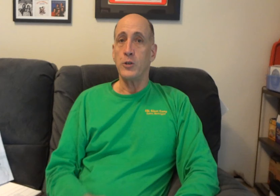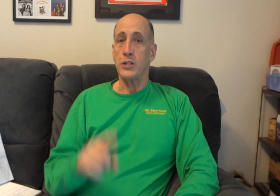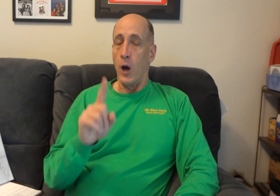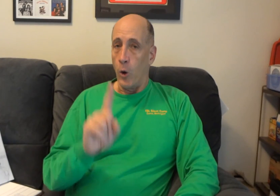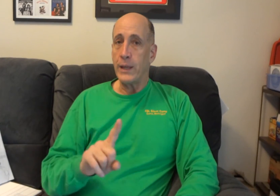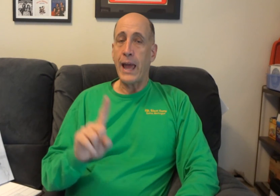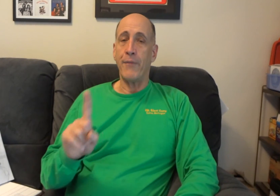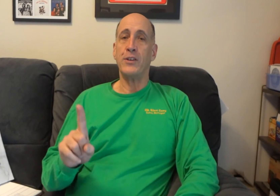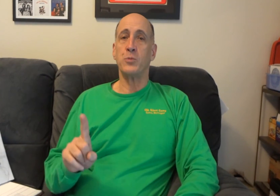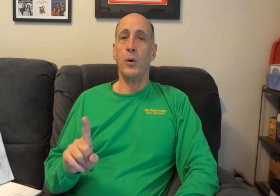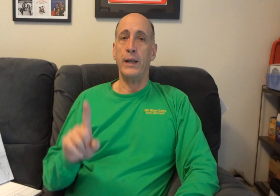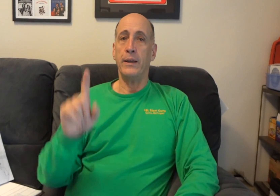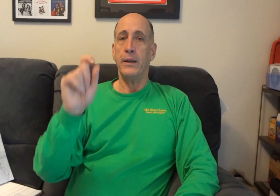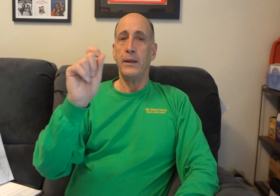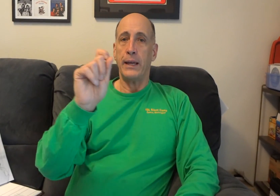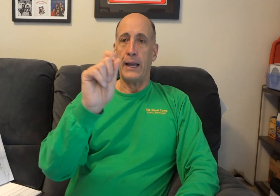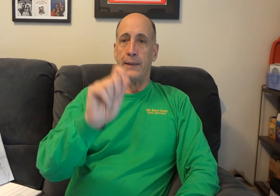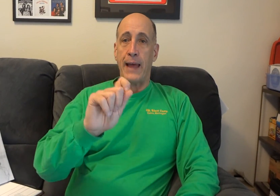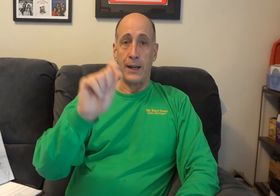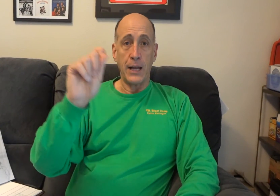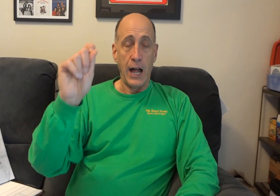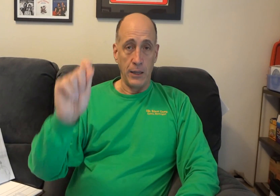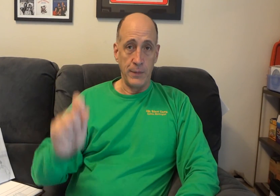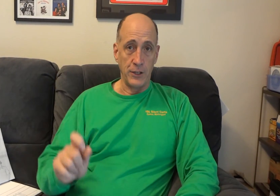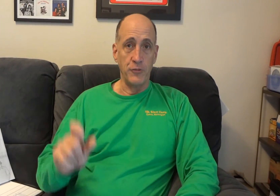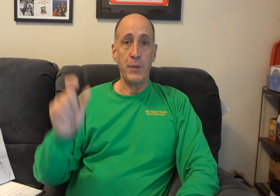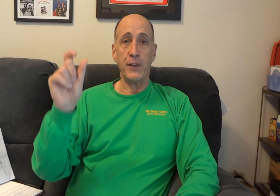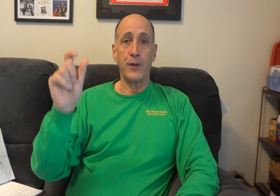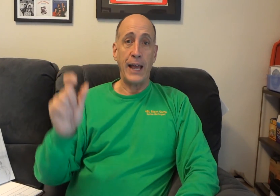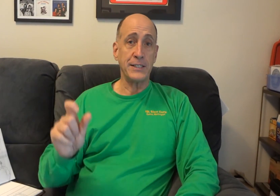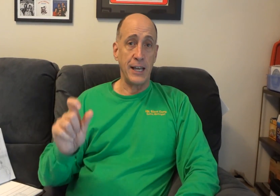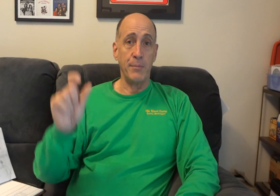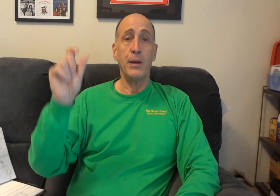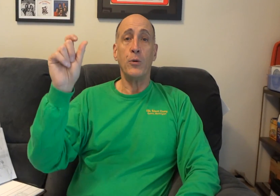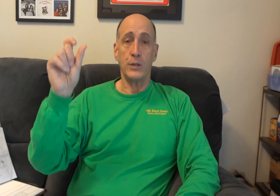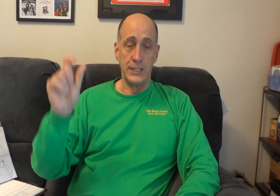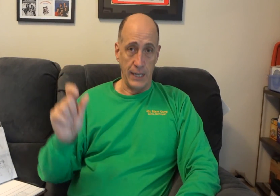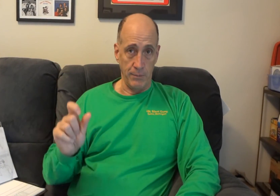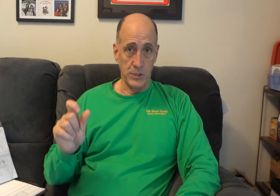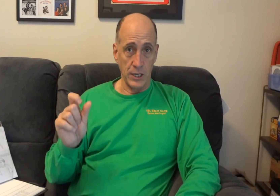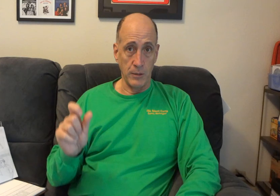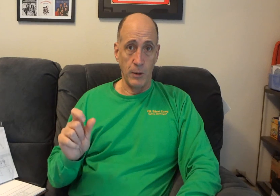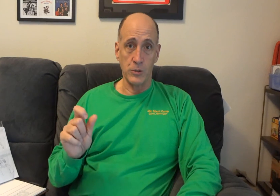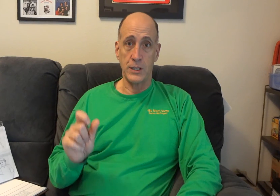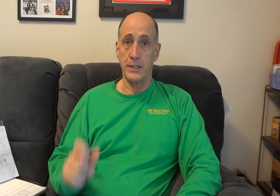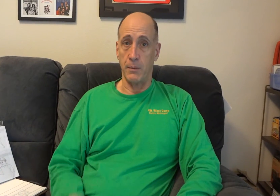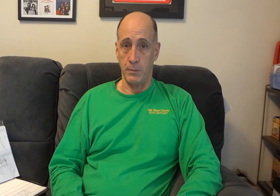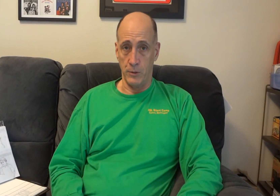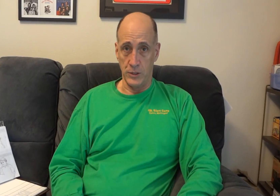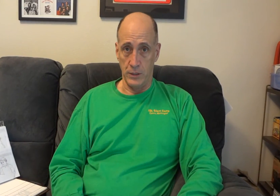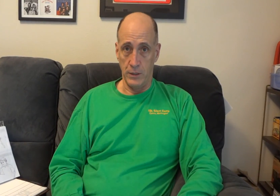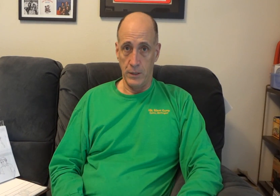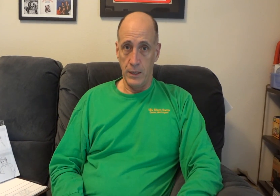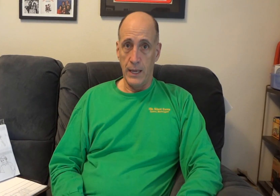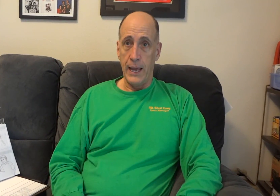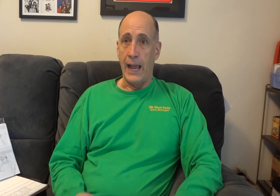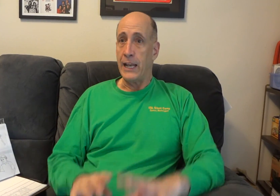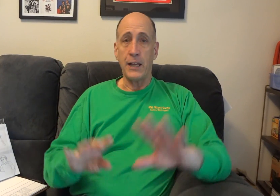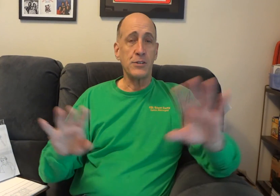should only have this one in that column that you've made for SM or DM, single motion and double motion. Any other